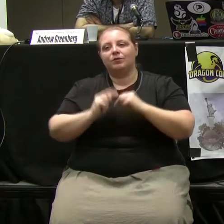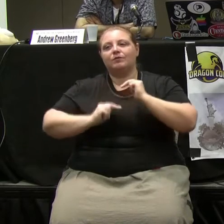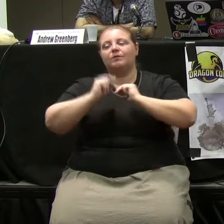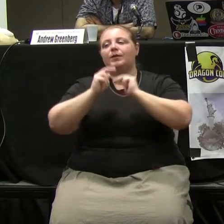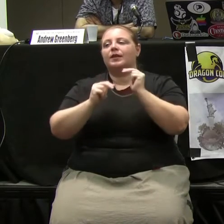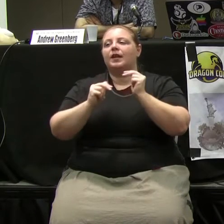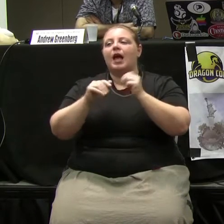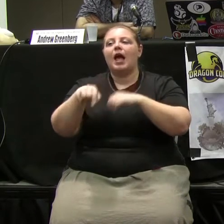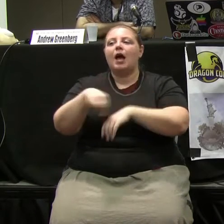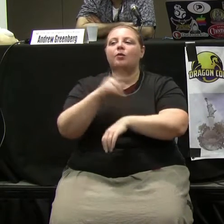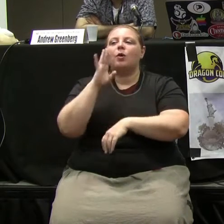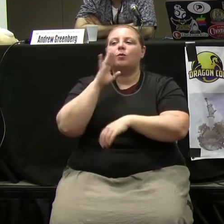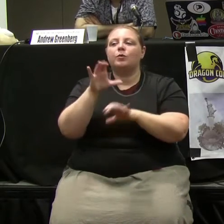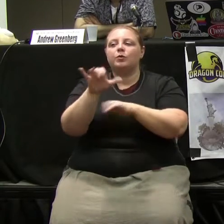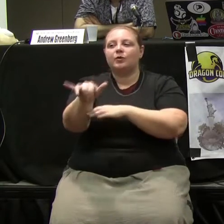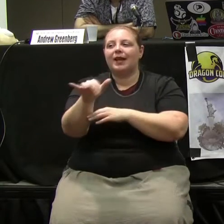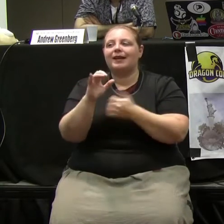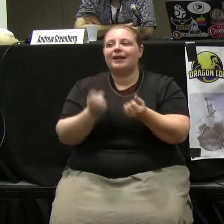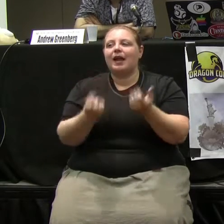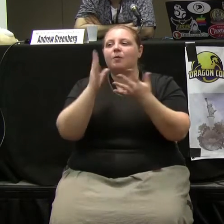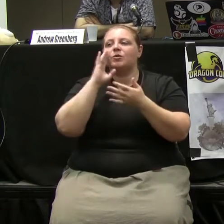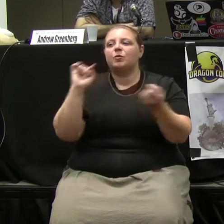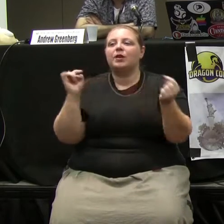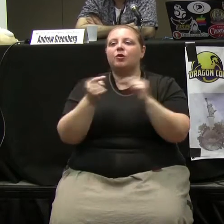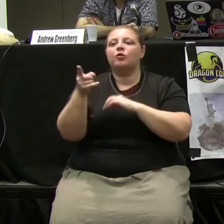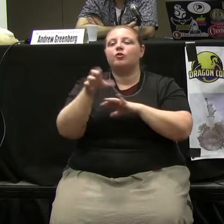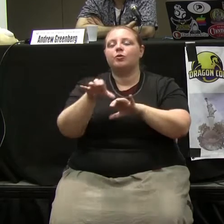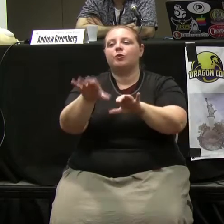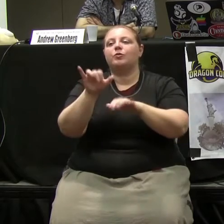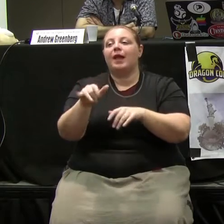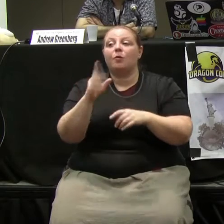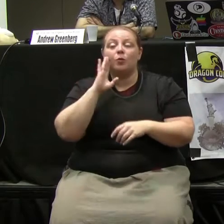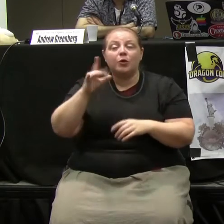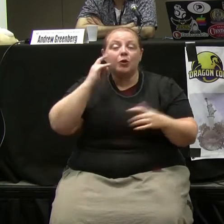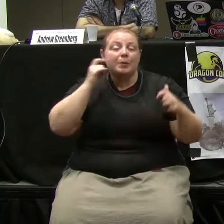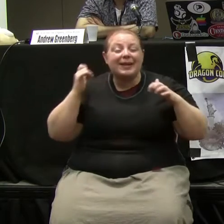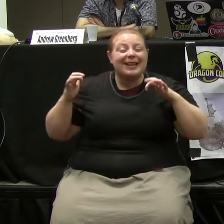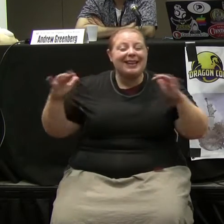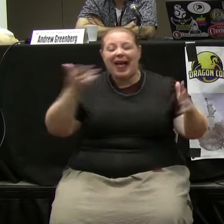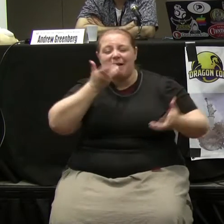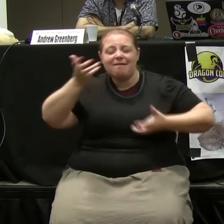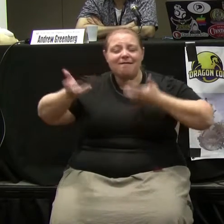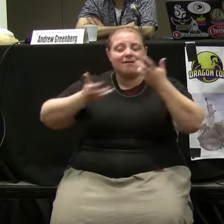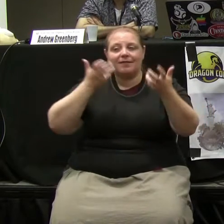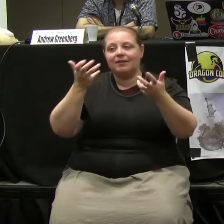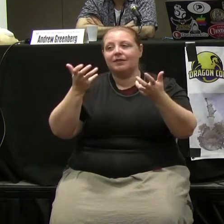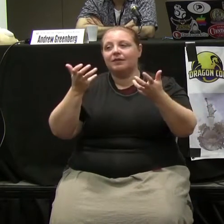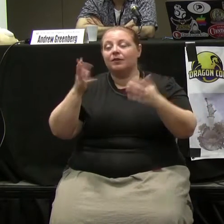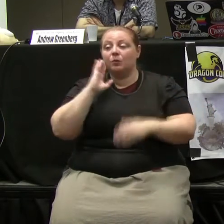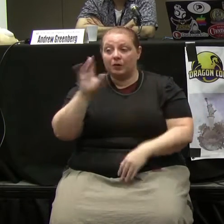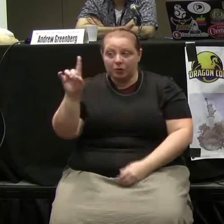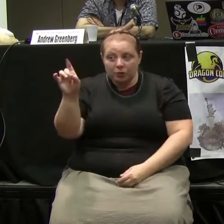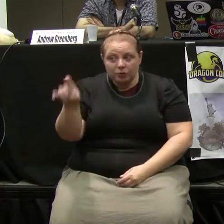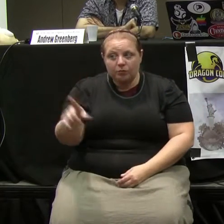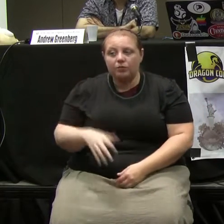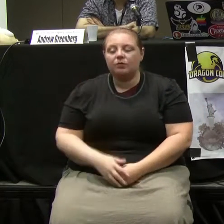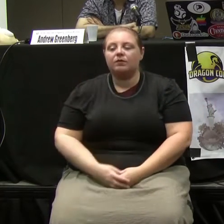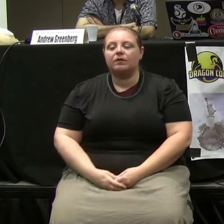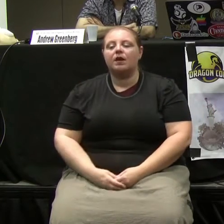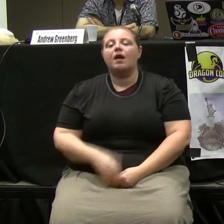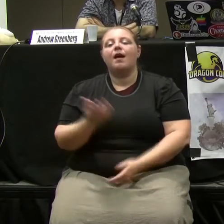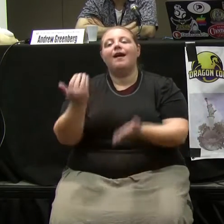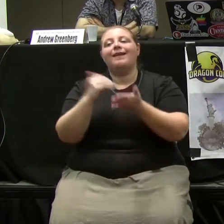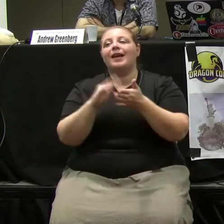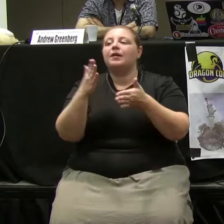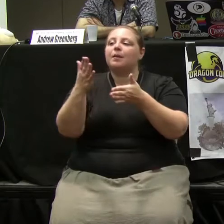long are you willing to do that, and how hard will it hurt you to do that, and how loud are you willing to keep yelling? Again, it's the